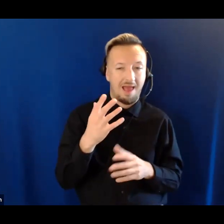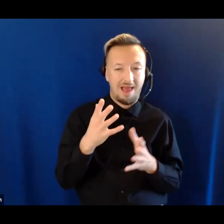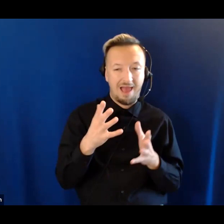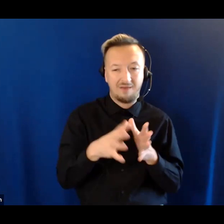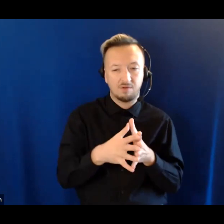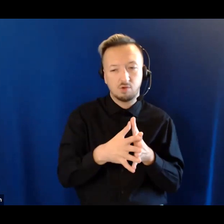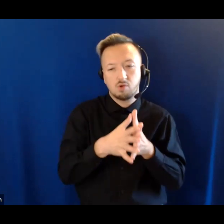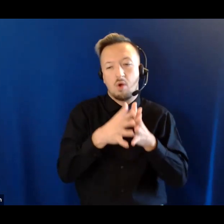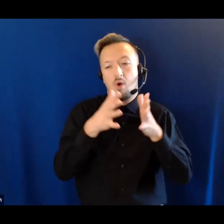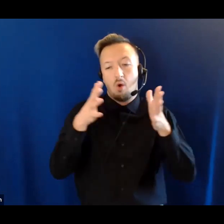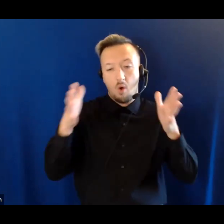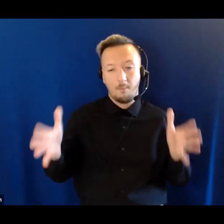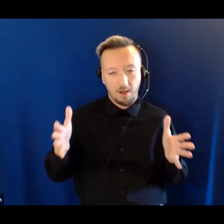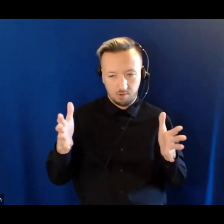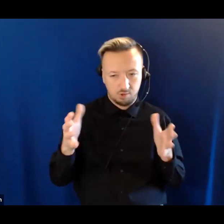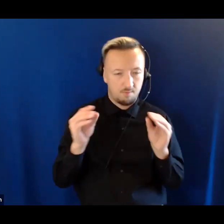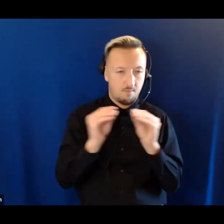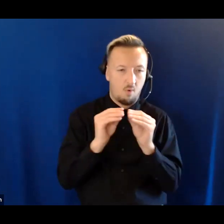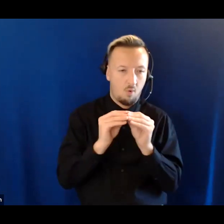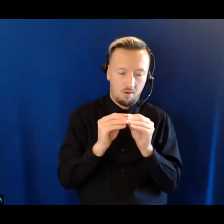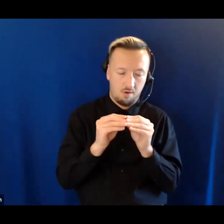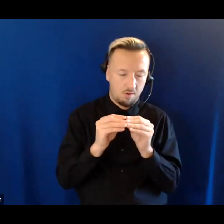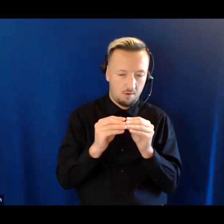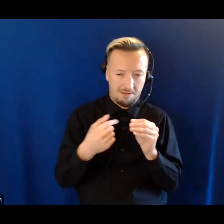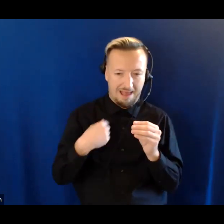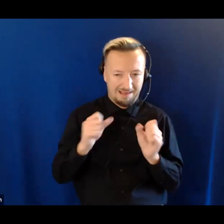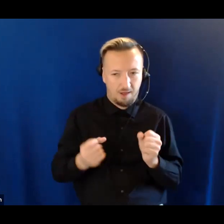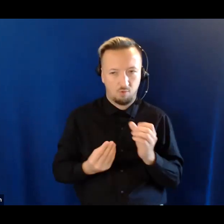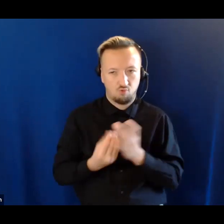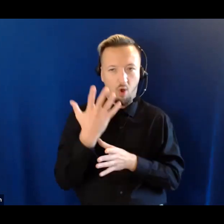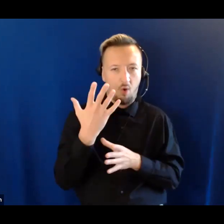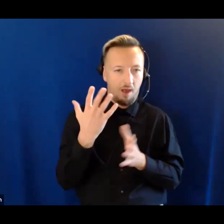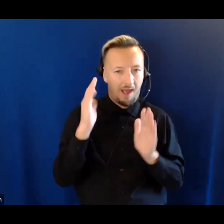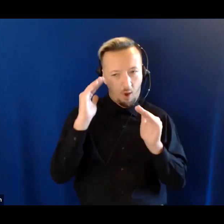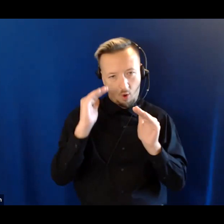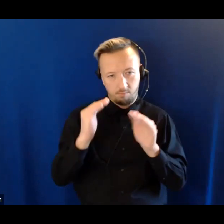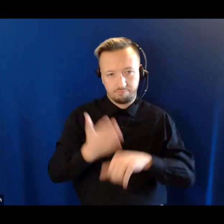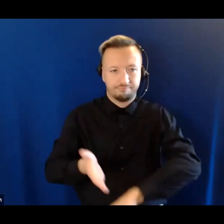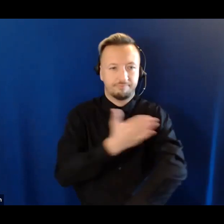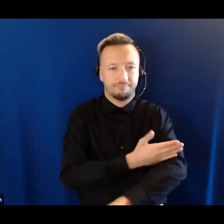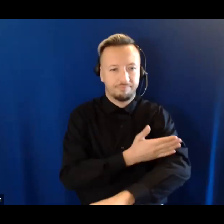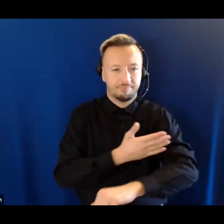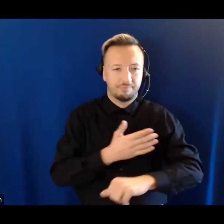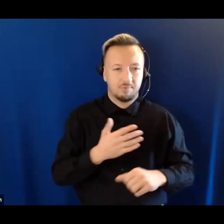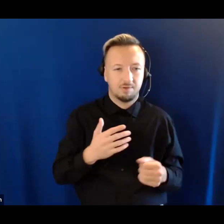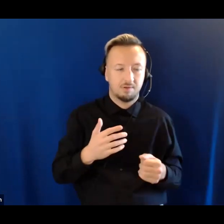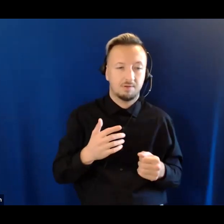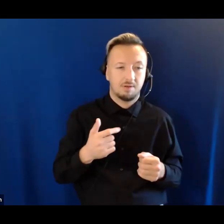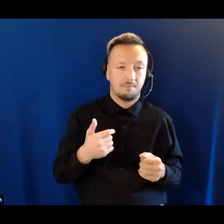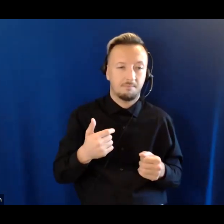grow. And I you know, if that's anything, the humbleness of it